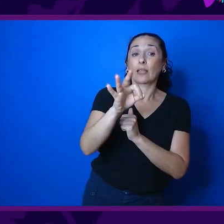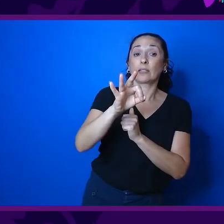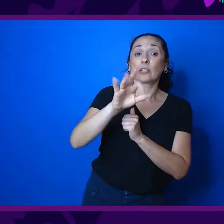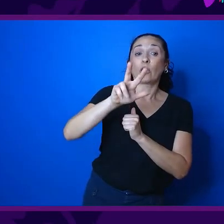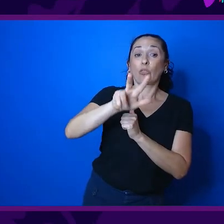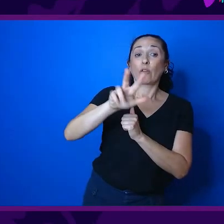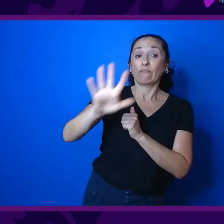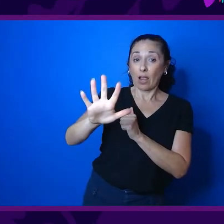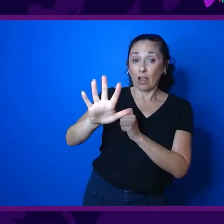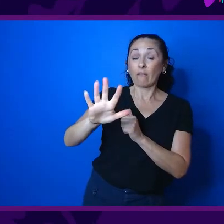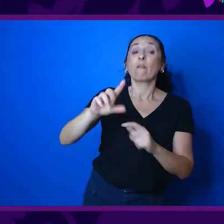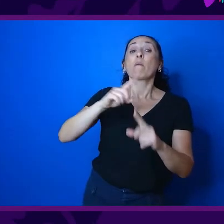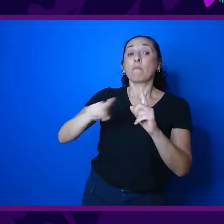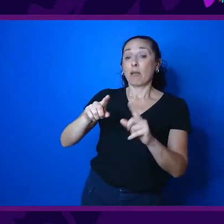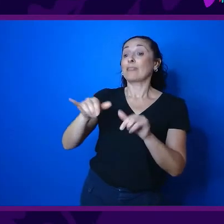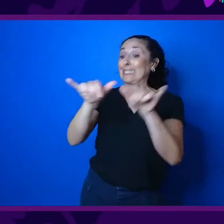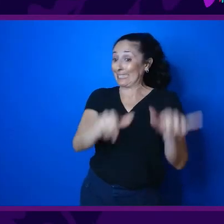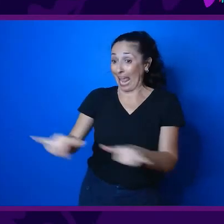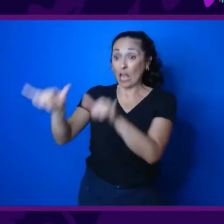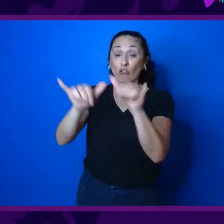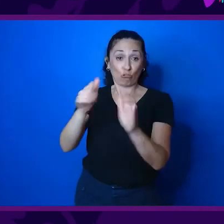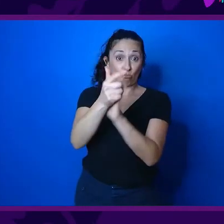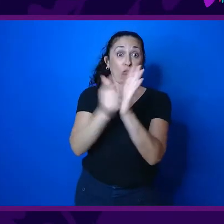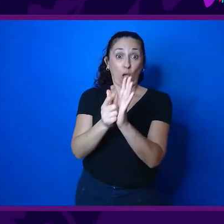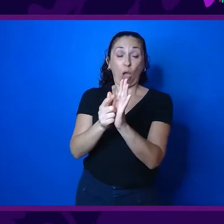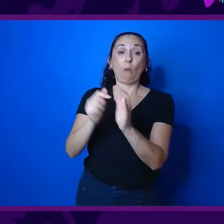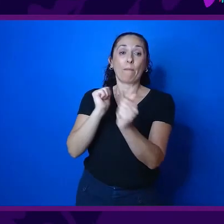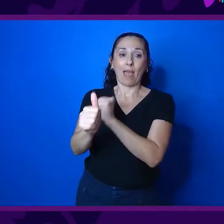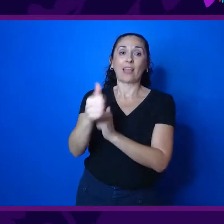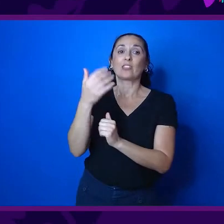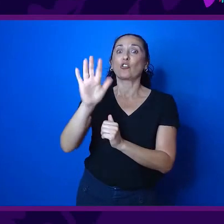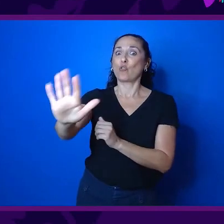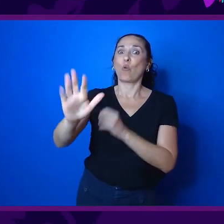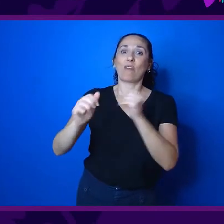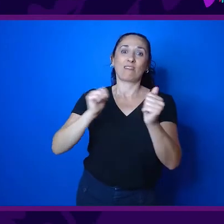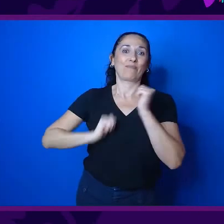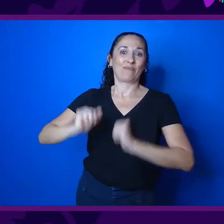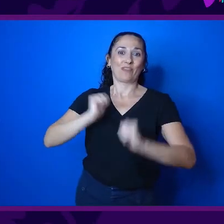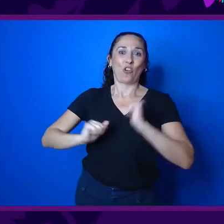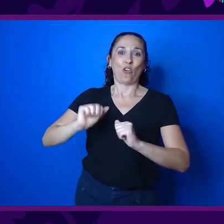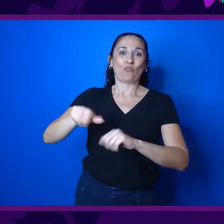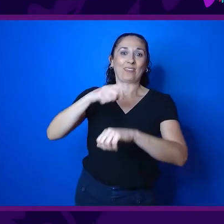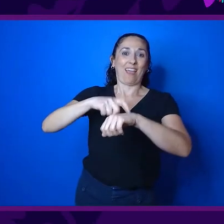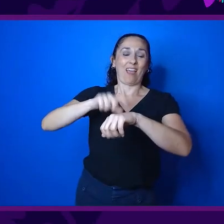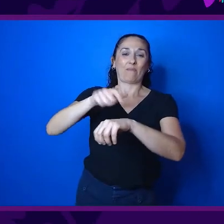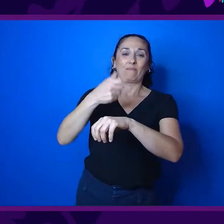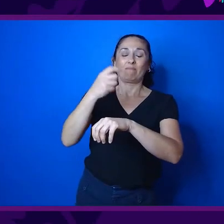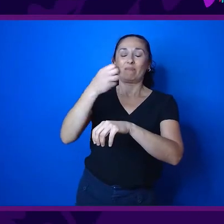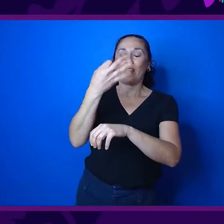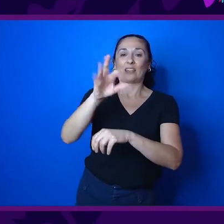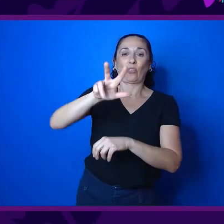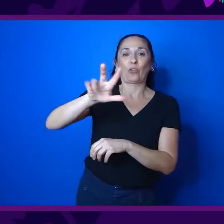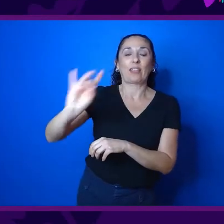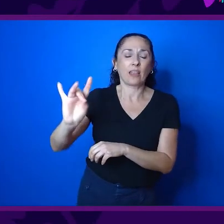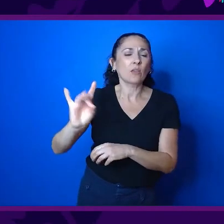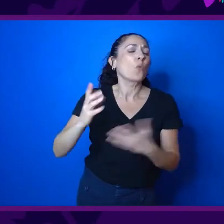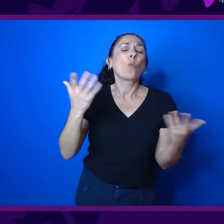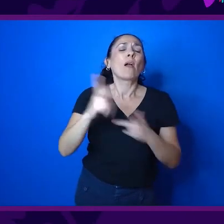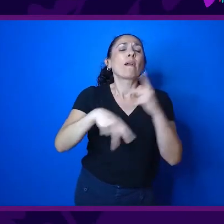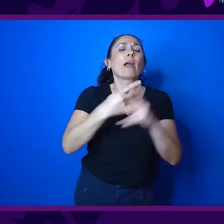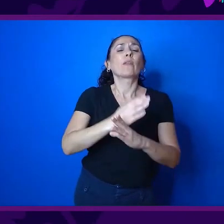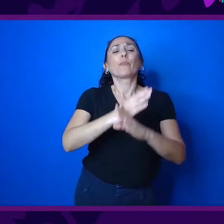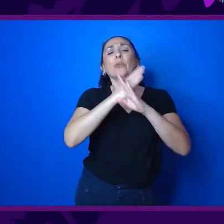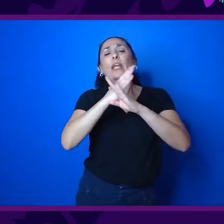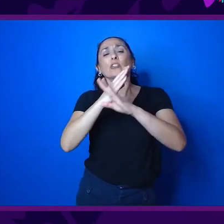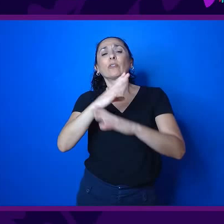passed in 1938, the year that Penny Dreadful takes place. So what kind of protections and benefits did these two laws bring to